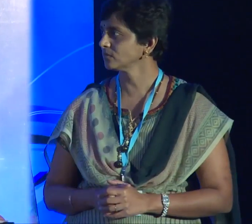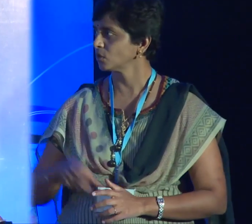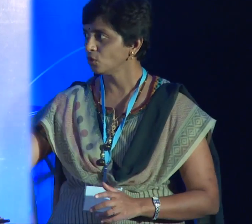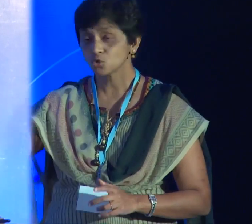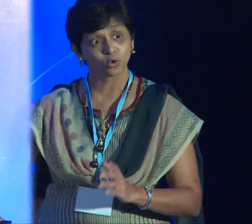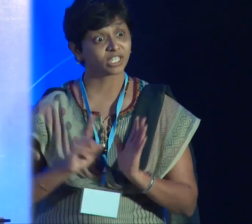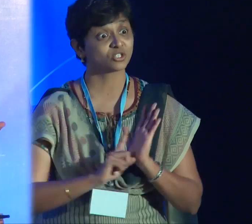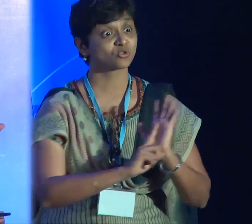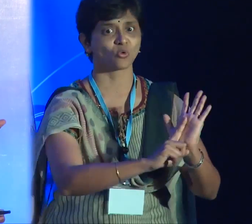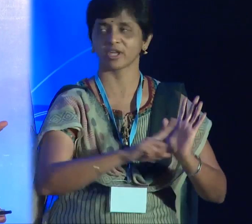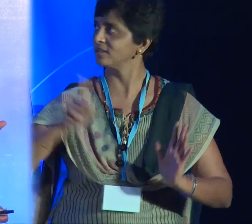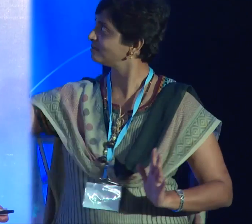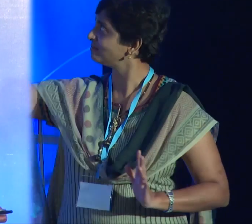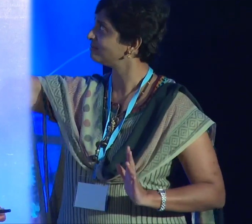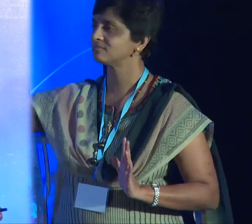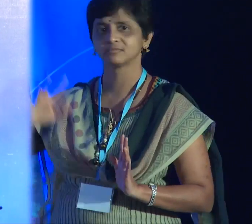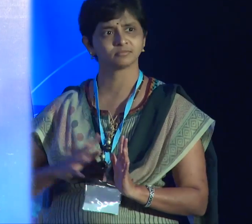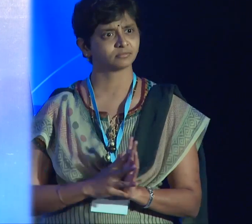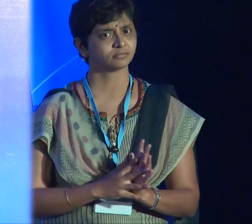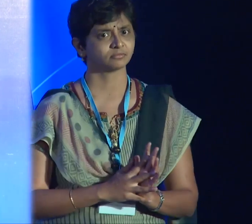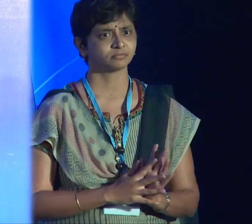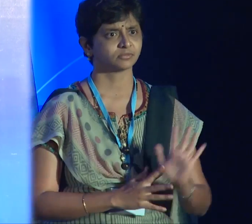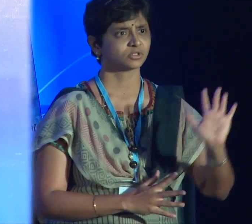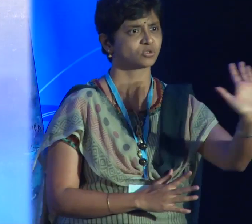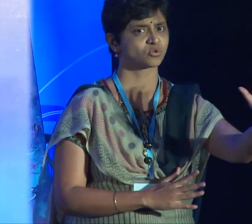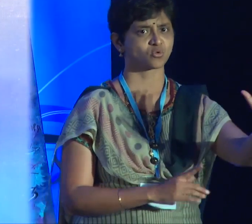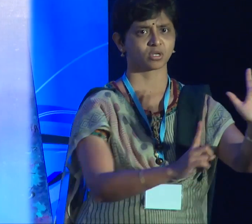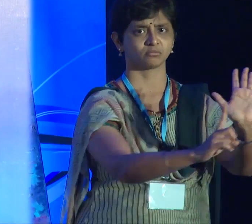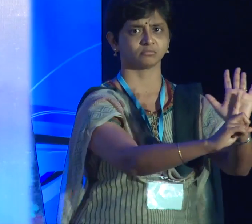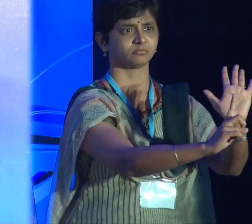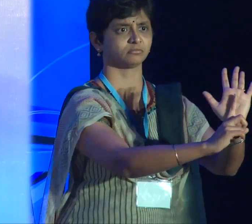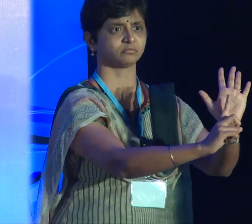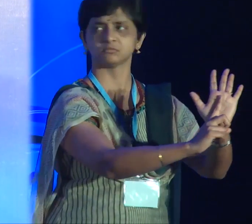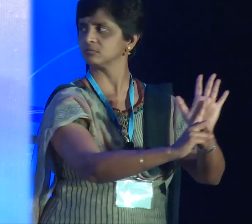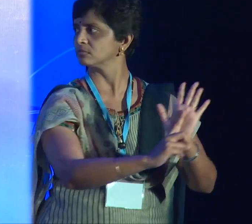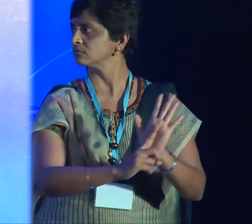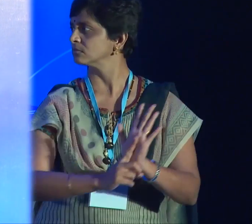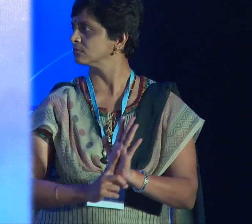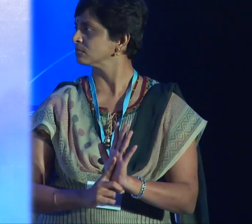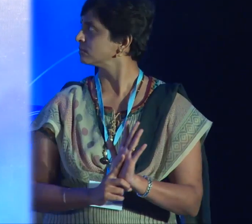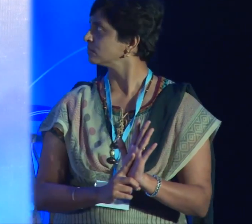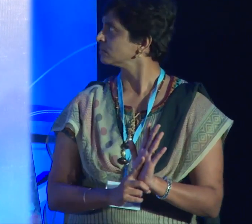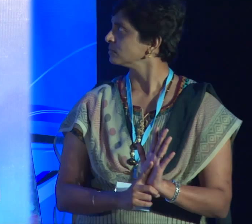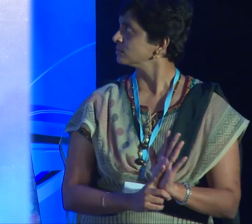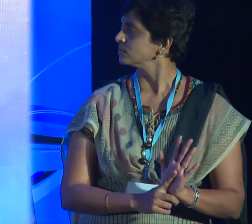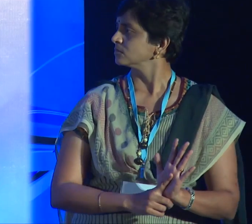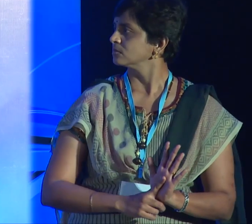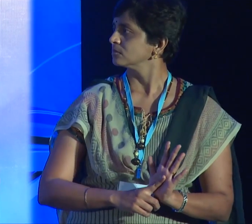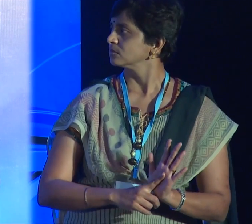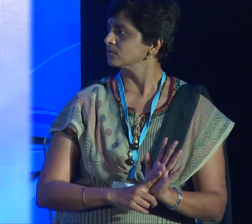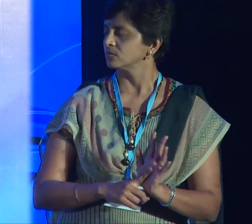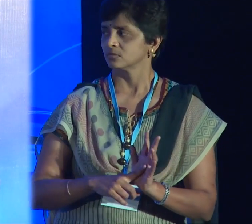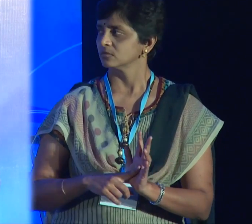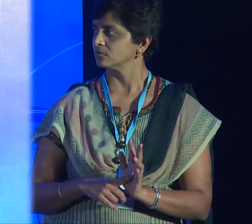you. It presents the character right in front of you. Can you hear me?